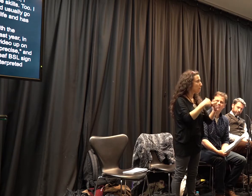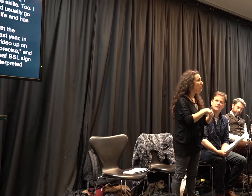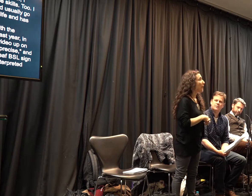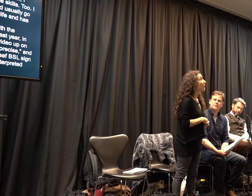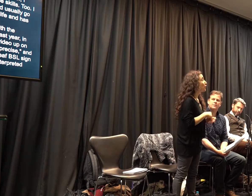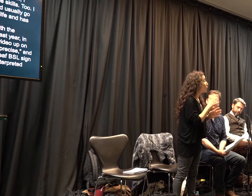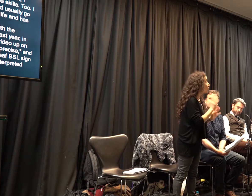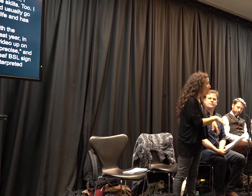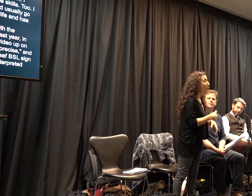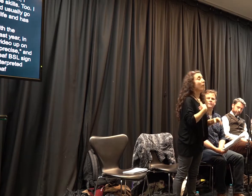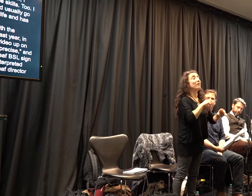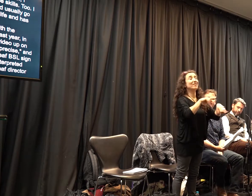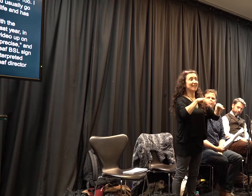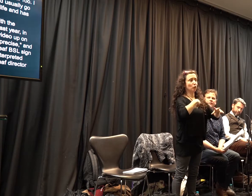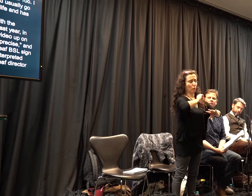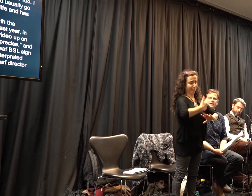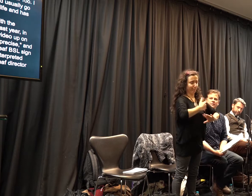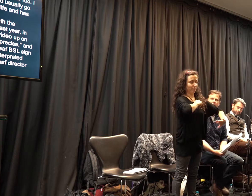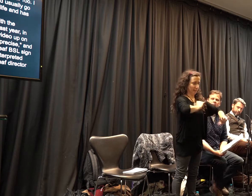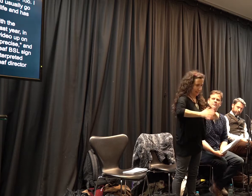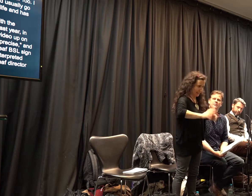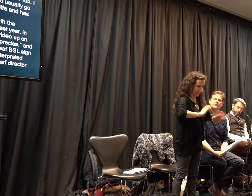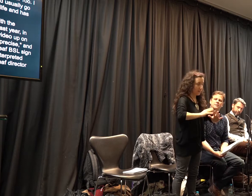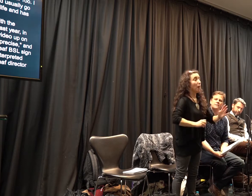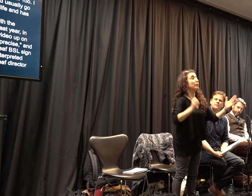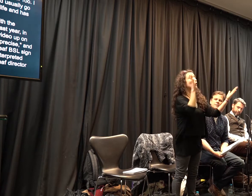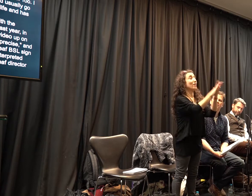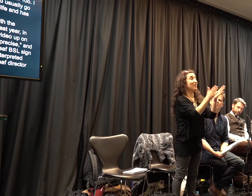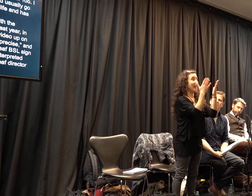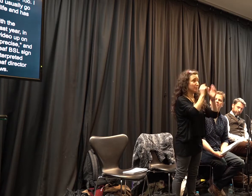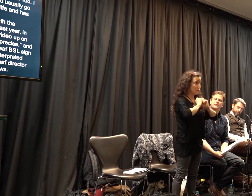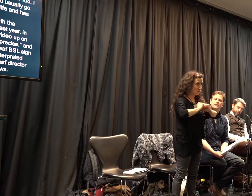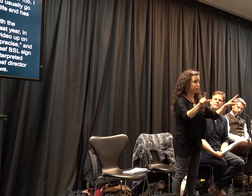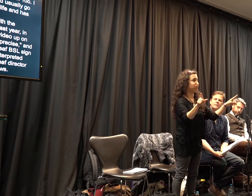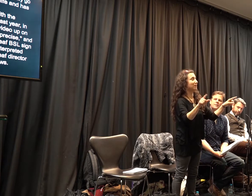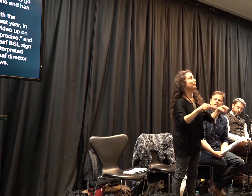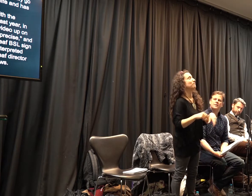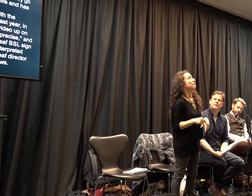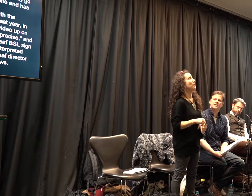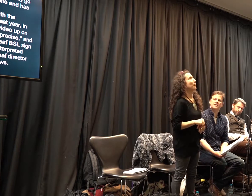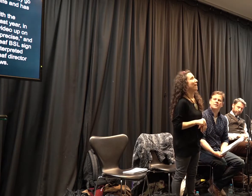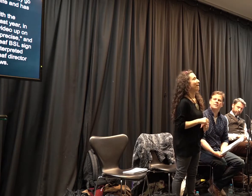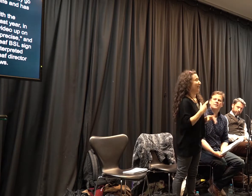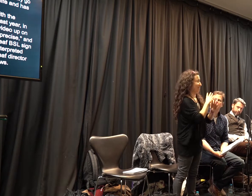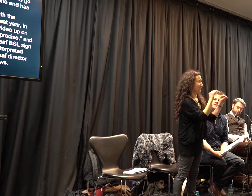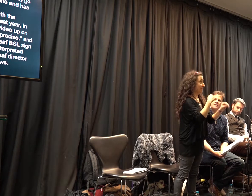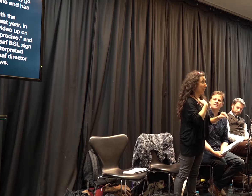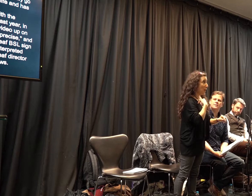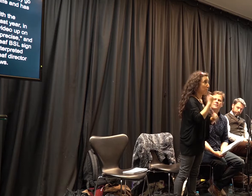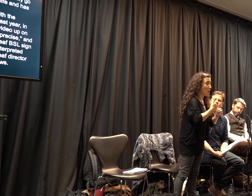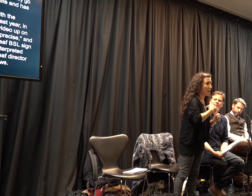and actor to have good access to these shows. I filmed this video, put it on Facebook, online.